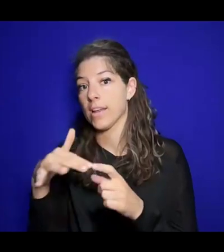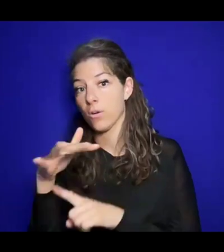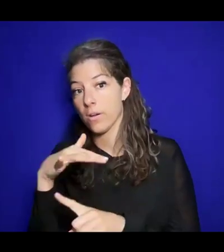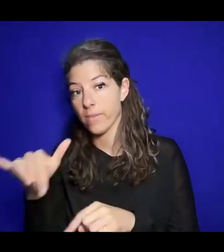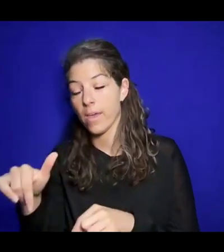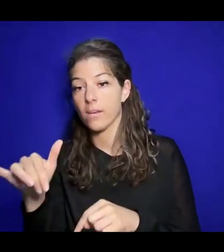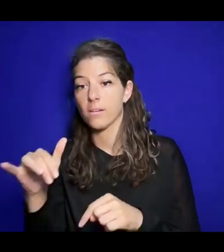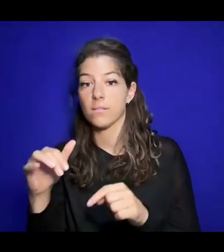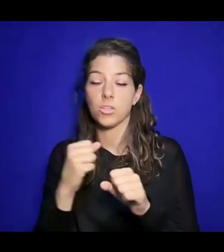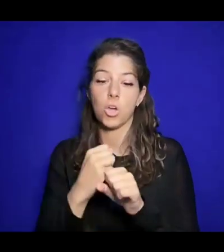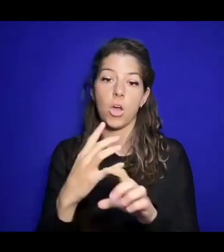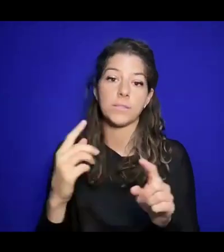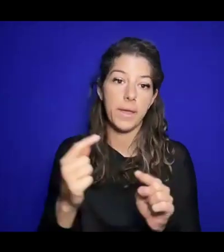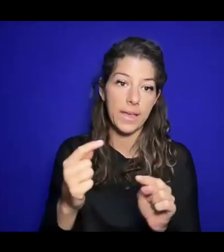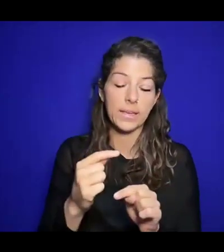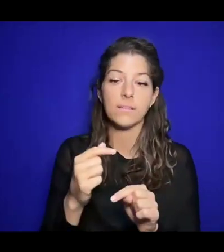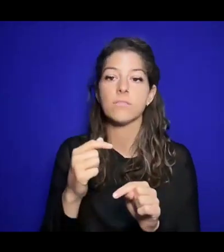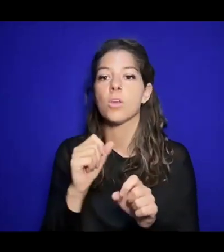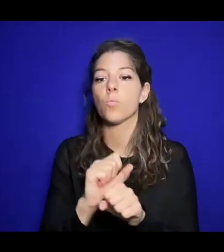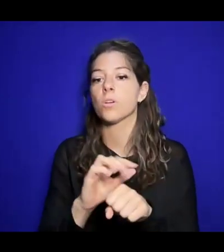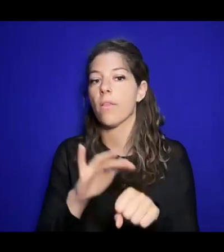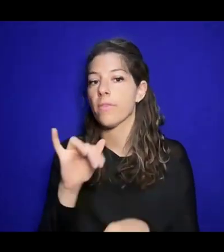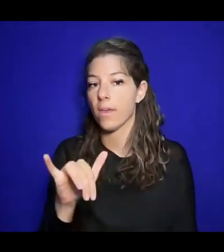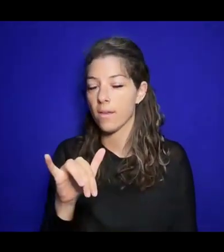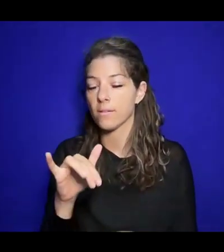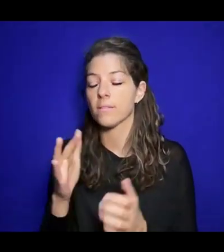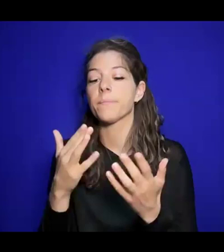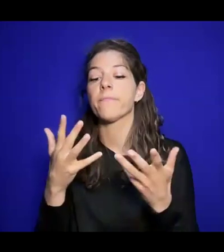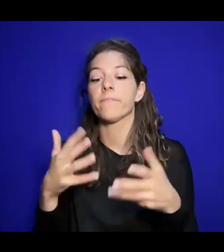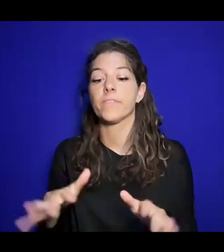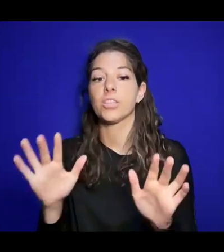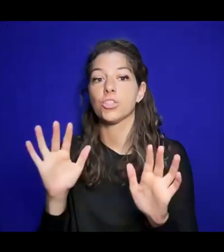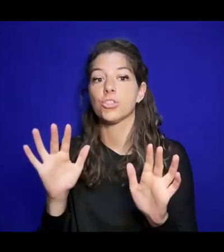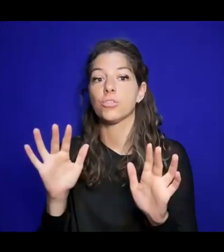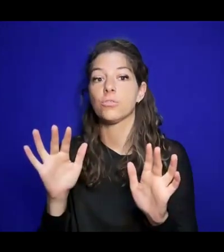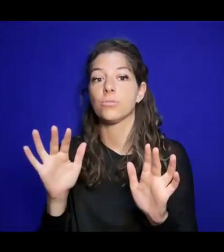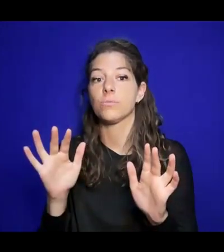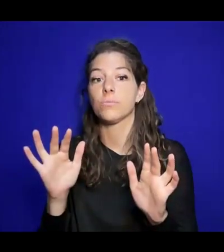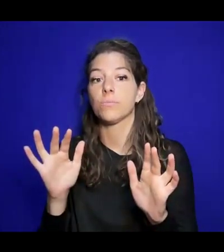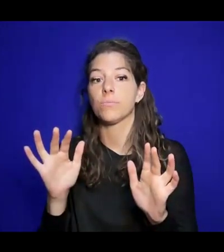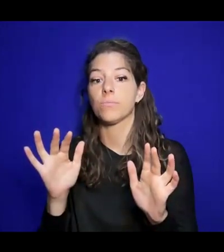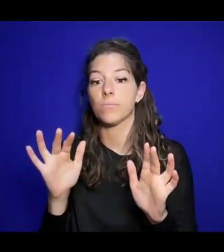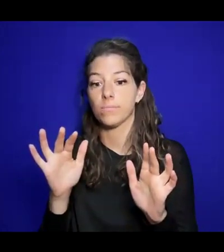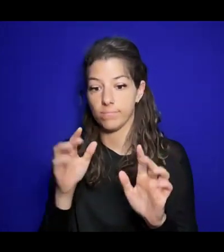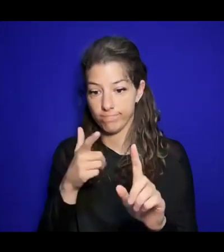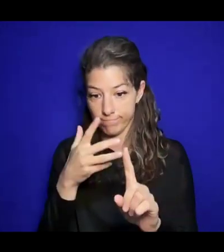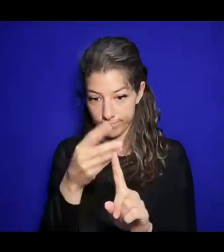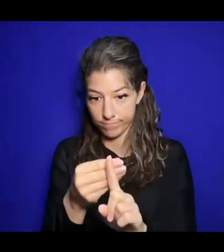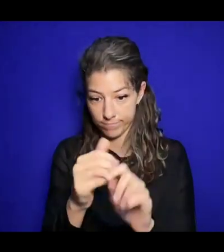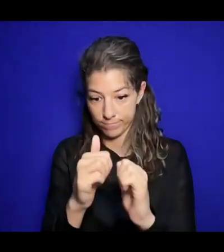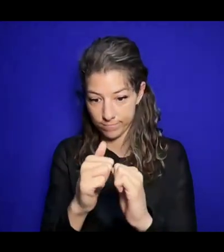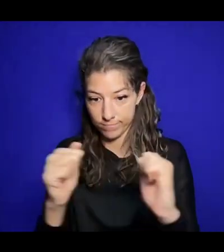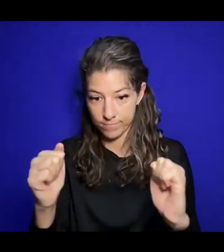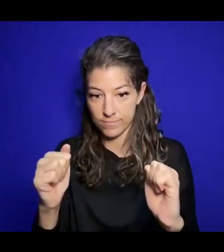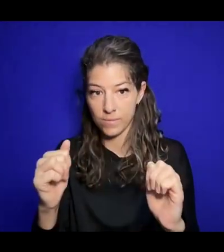Would it cause pain? So they worked on that. And then once they got into the place where the damage was, would